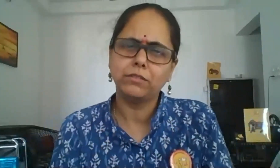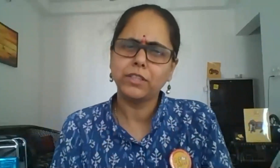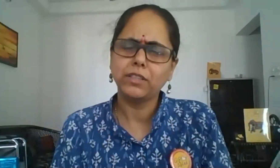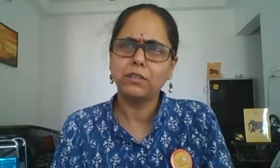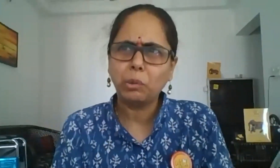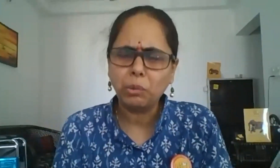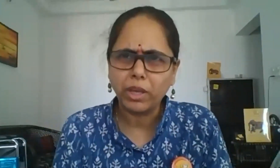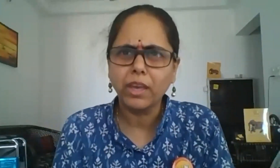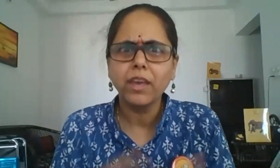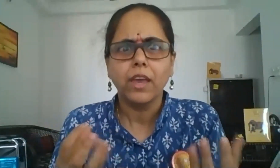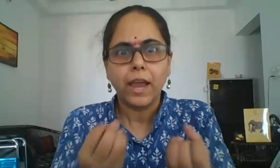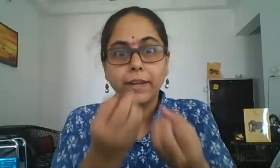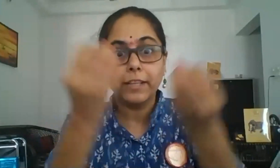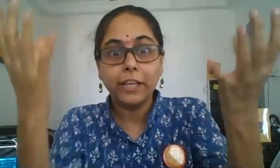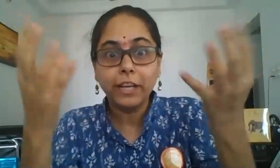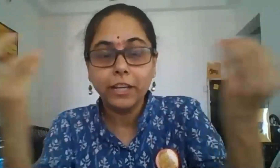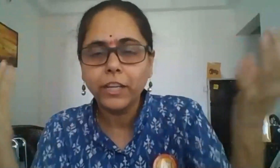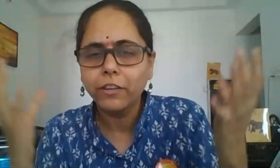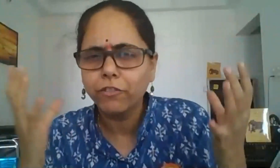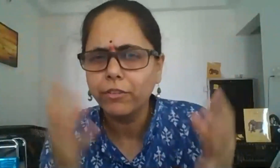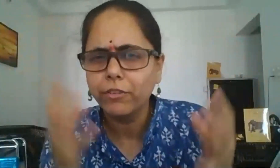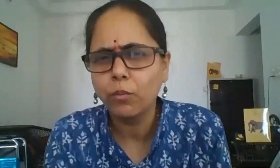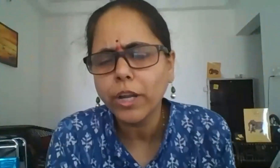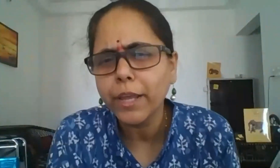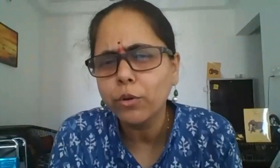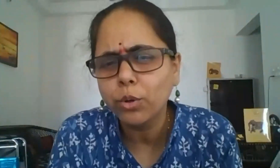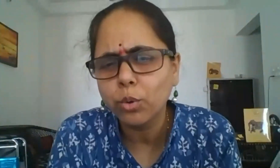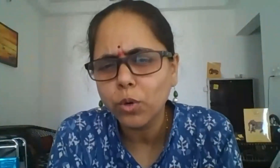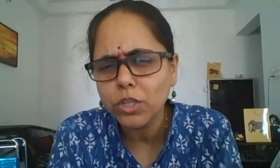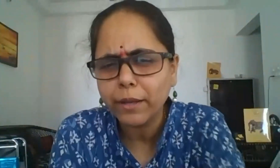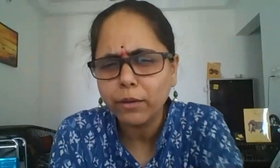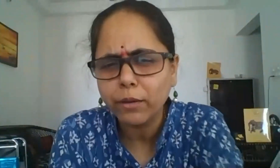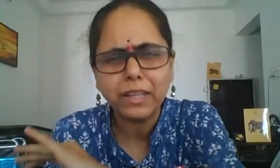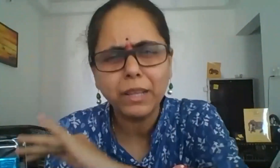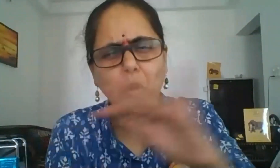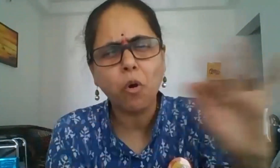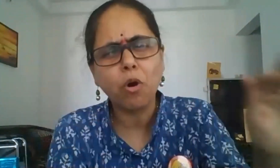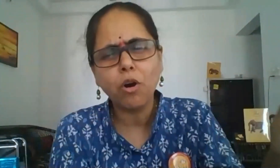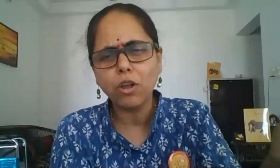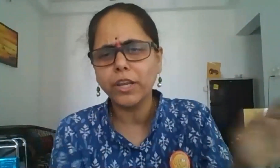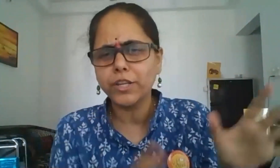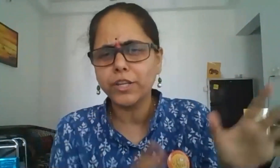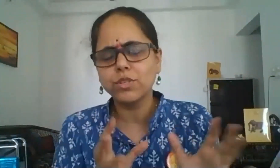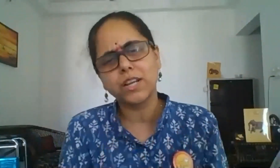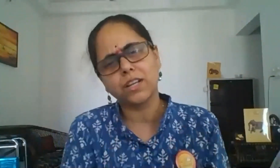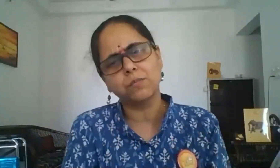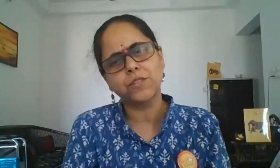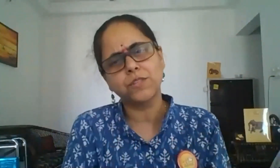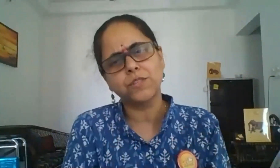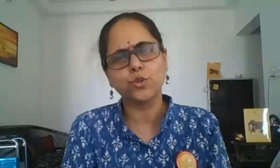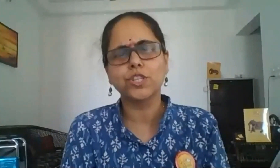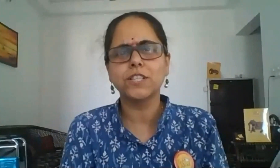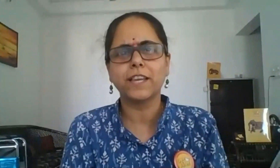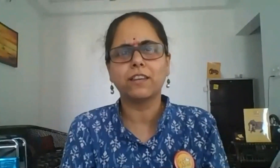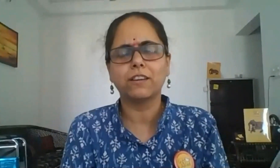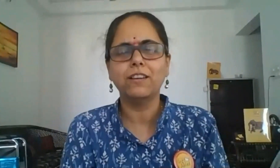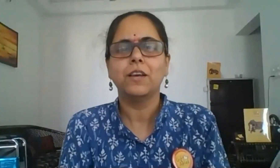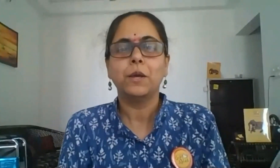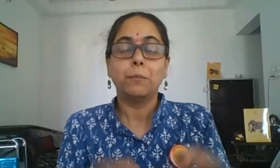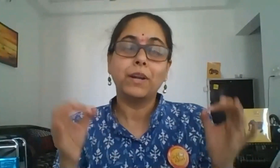said, okay. And then greenery everywhere. What I could do was, I could tell them all issues that comes under social sector, but I